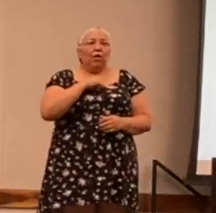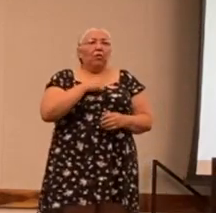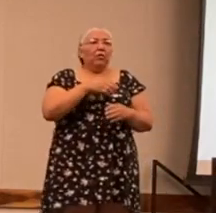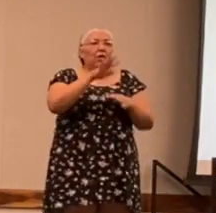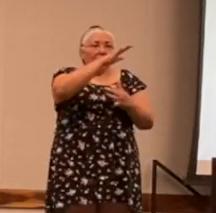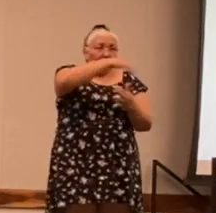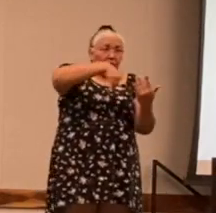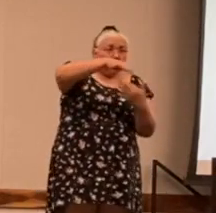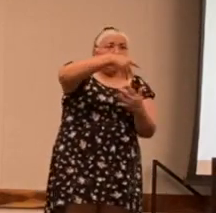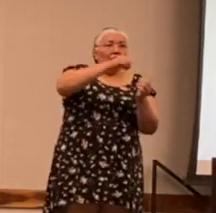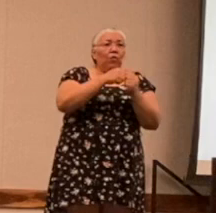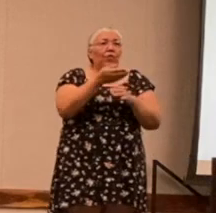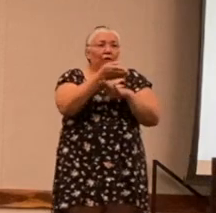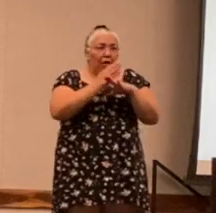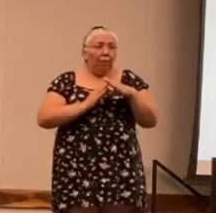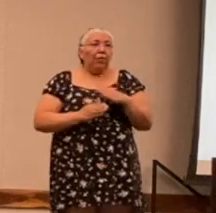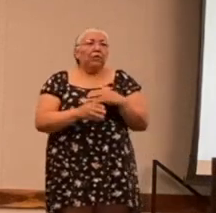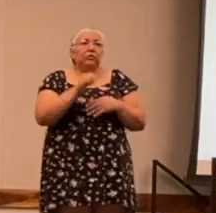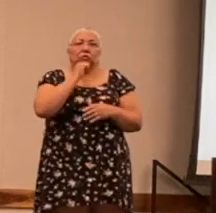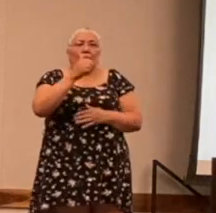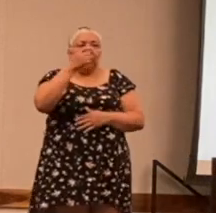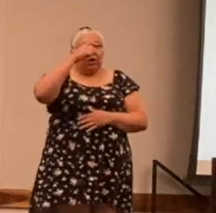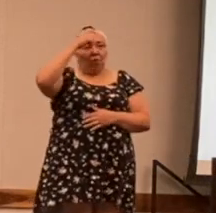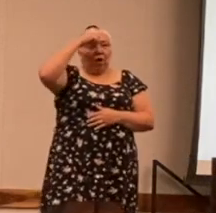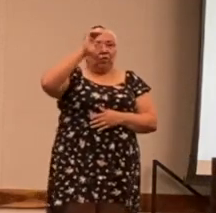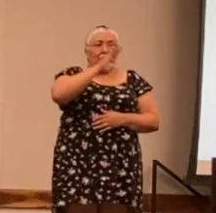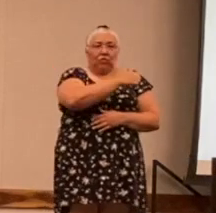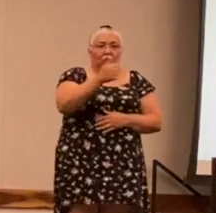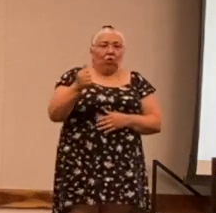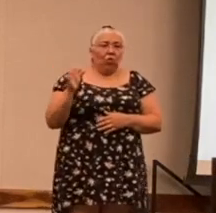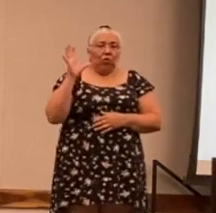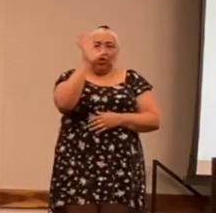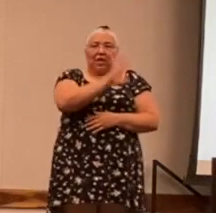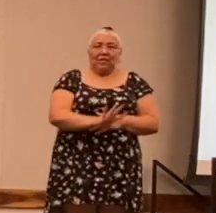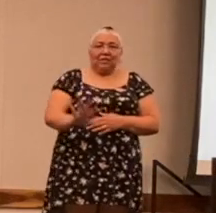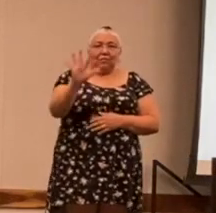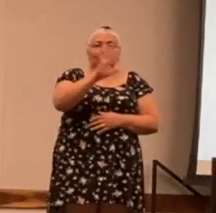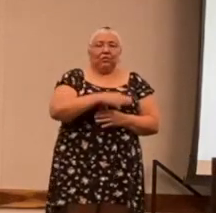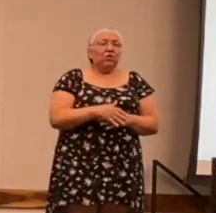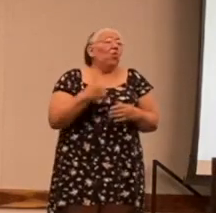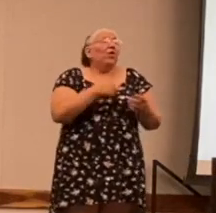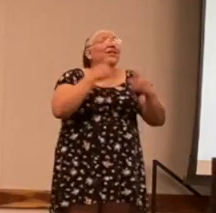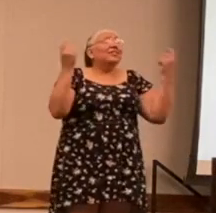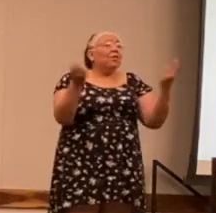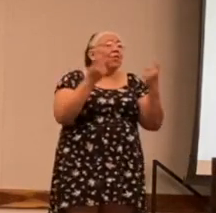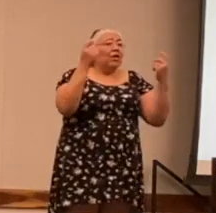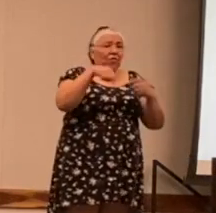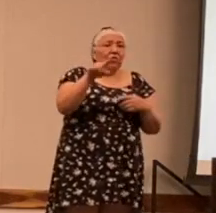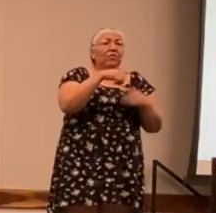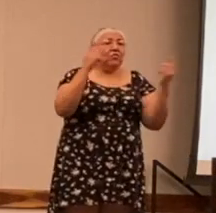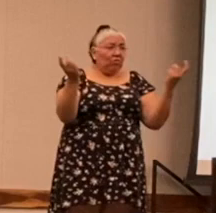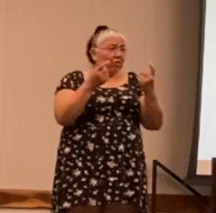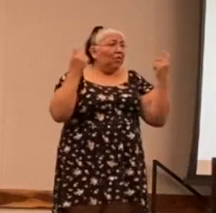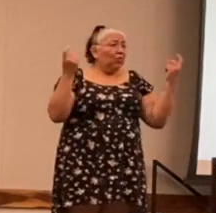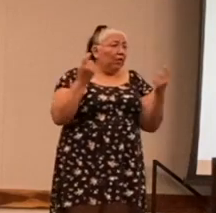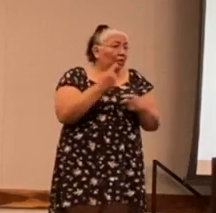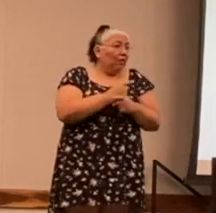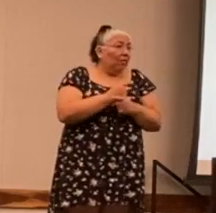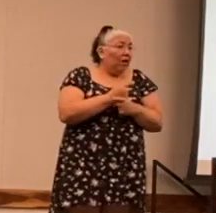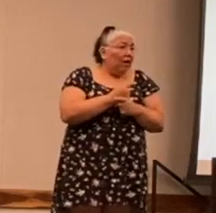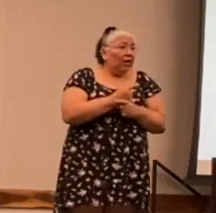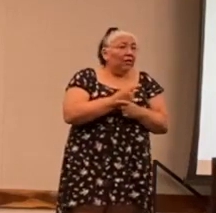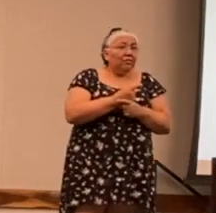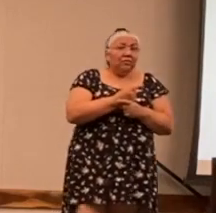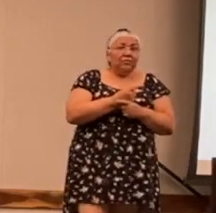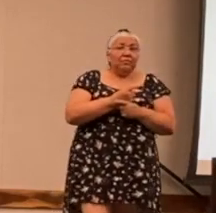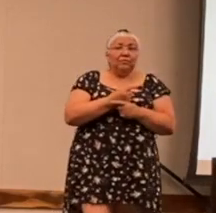humble. Do not be wise in your own estimation. Listen, we need to celebrate with those who are celebrating, don't we? Come on,